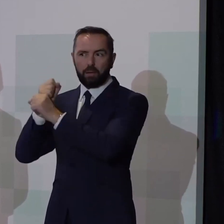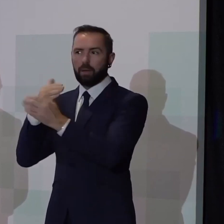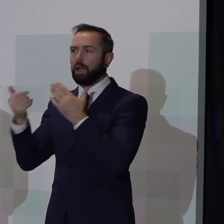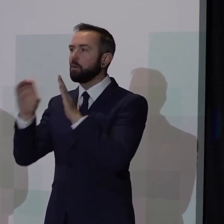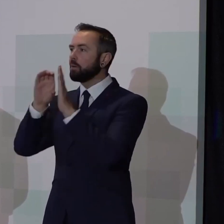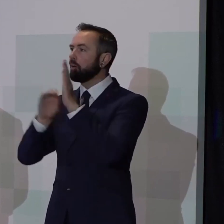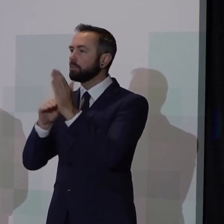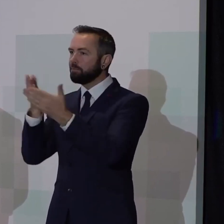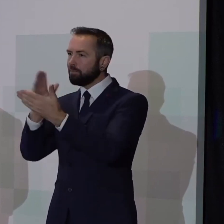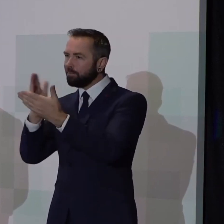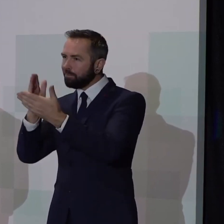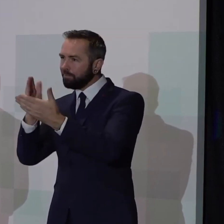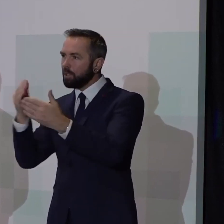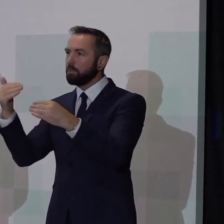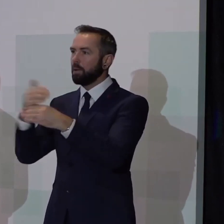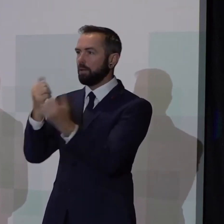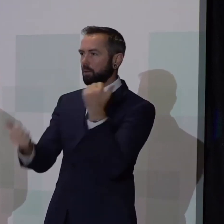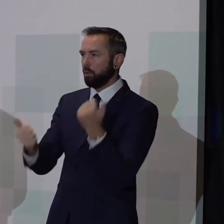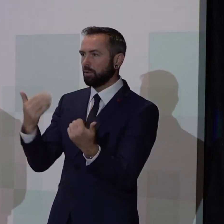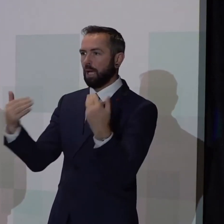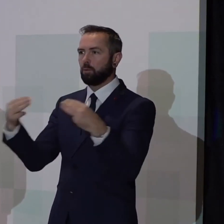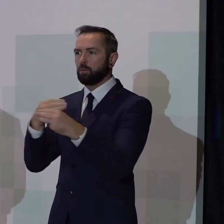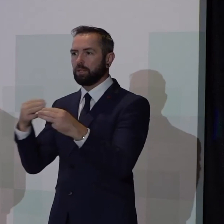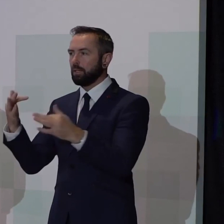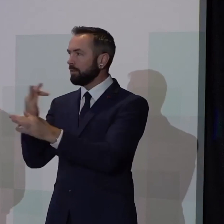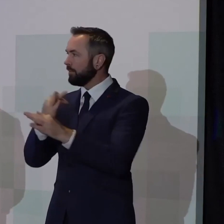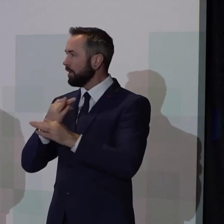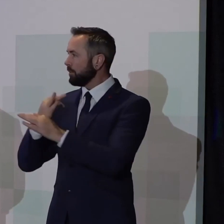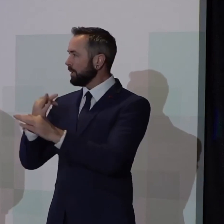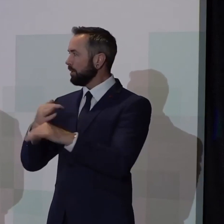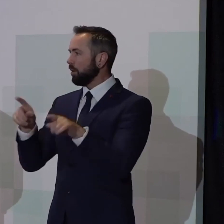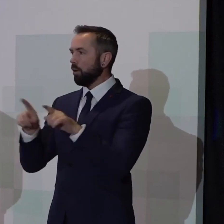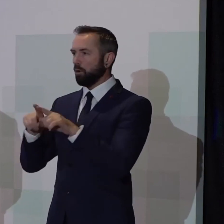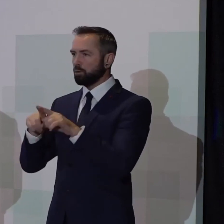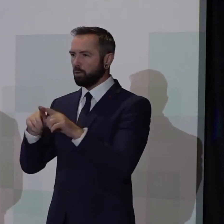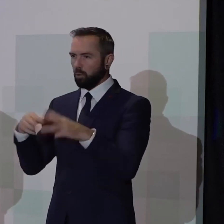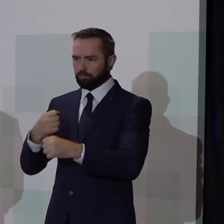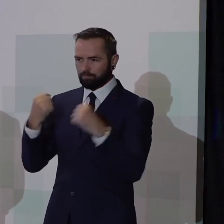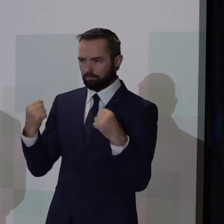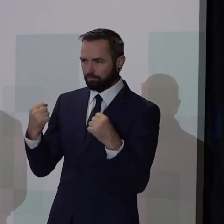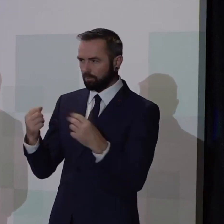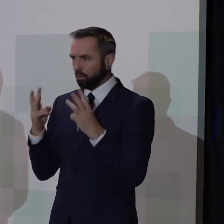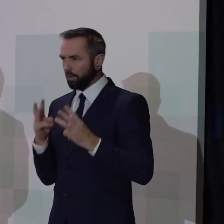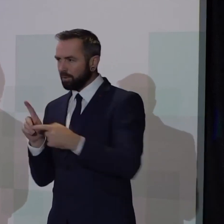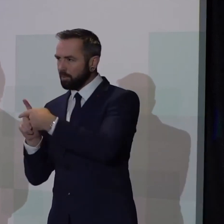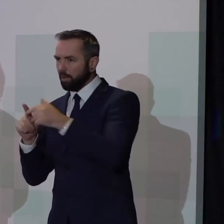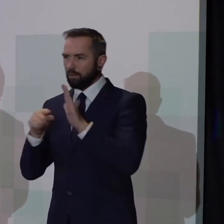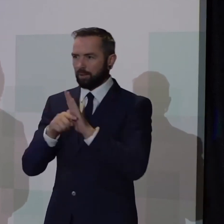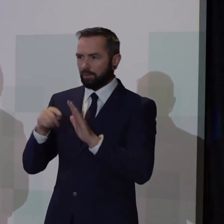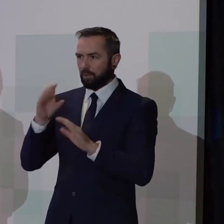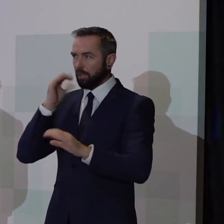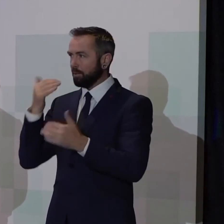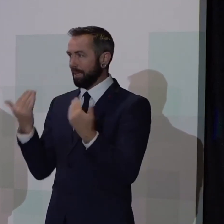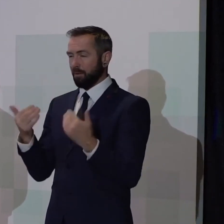has been interpreted by the courts, how it protects the family, also its strengths and weaknesses, given the much more